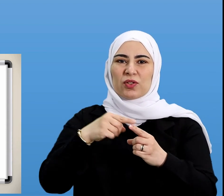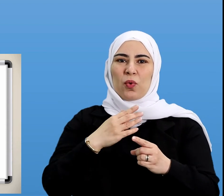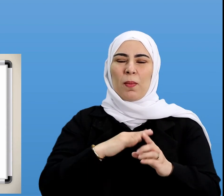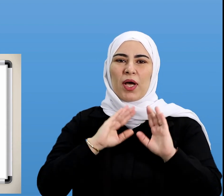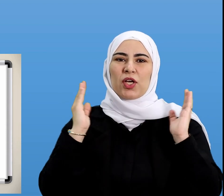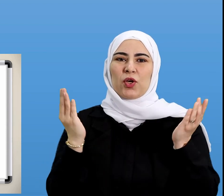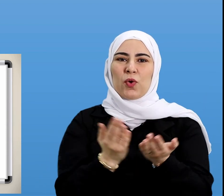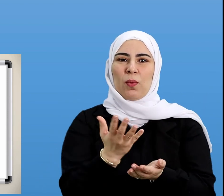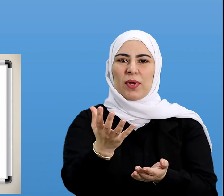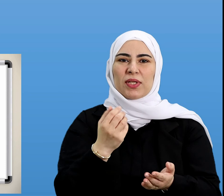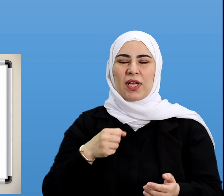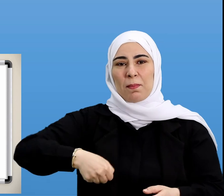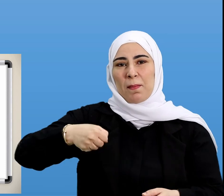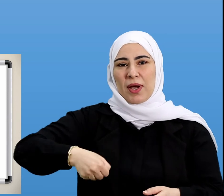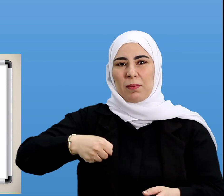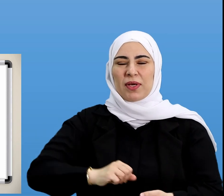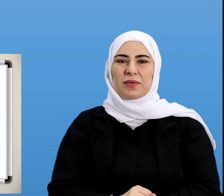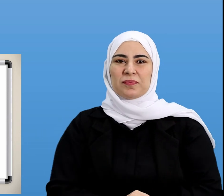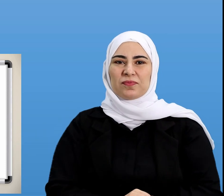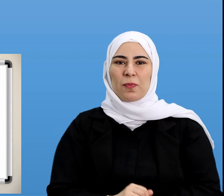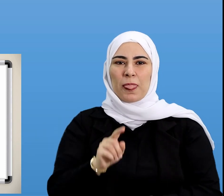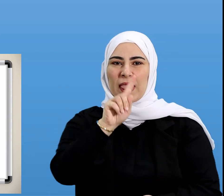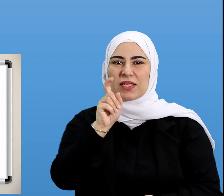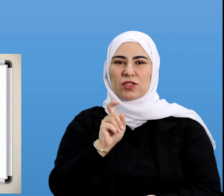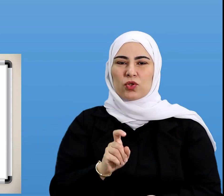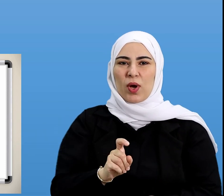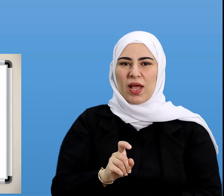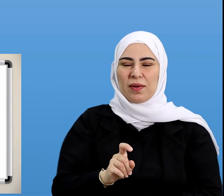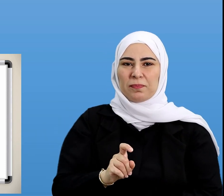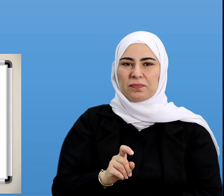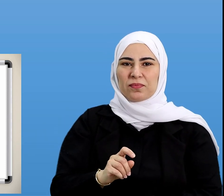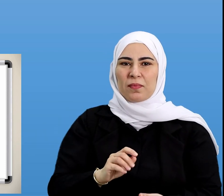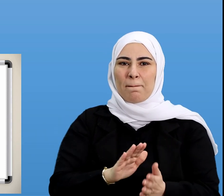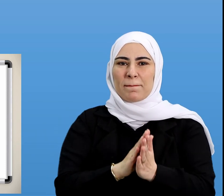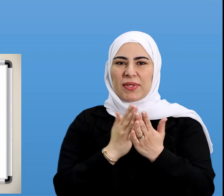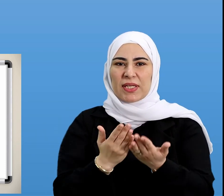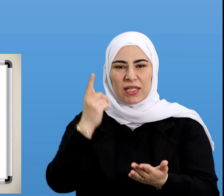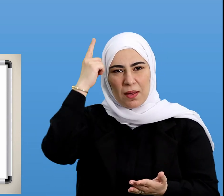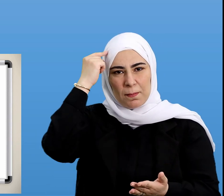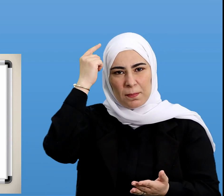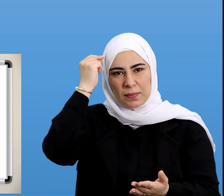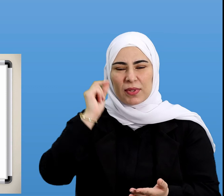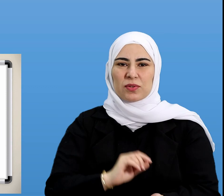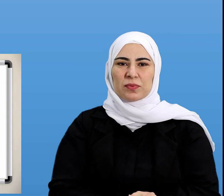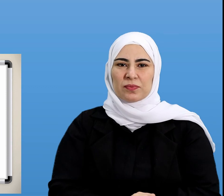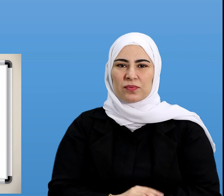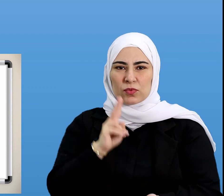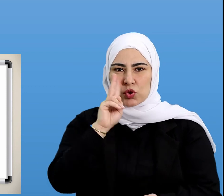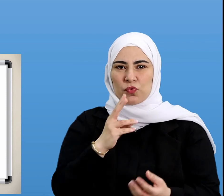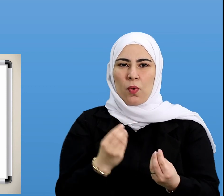6, exercise number 1. Complete these sentences with one of the phrasal verbs from the box. Make sure you use the